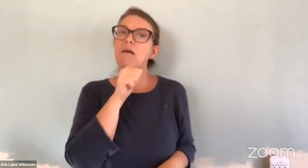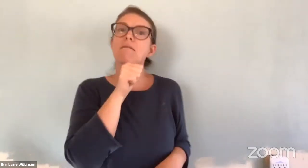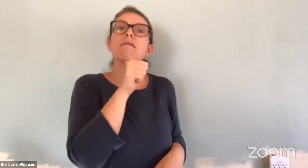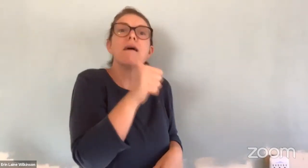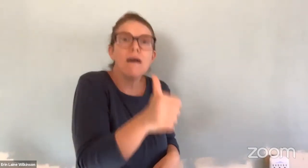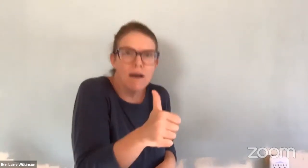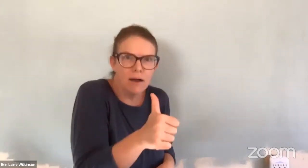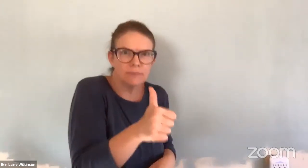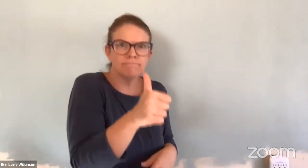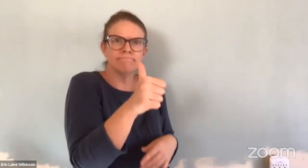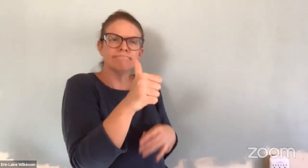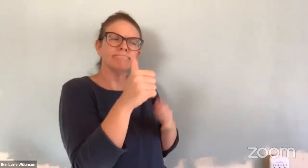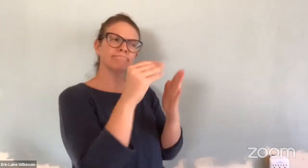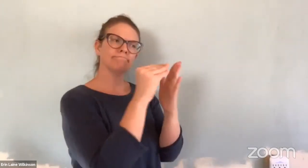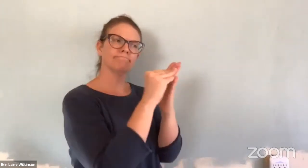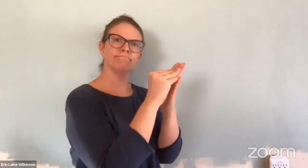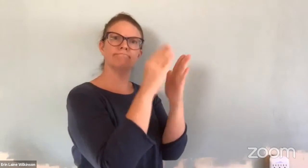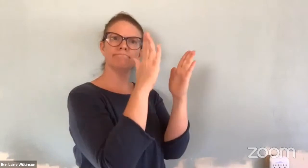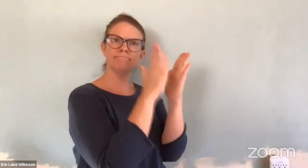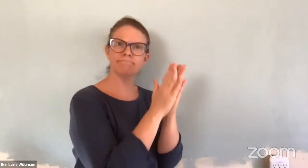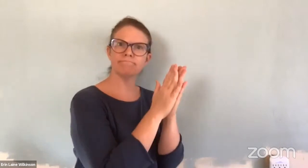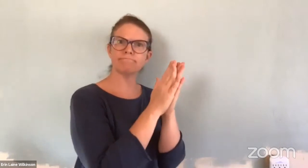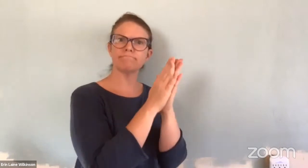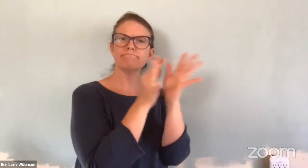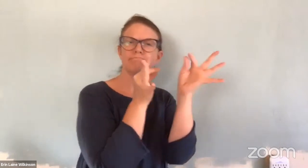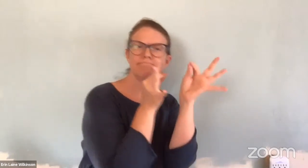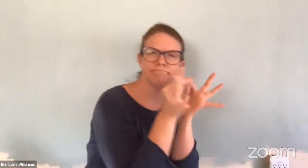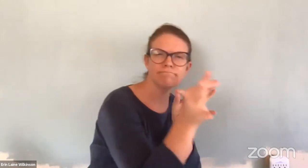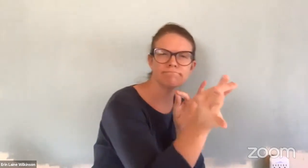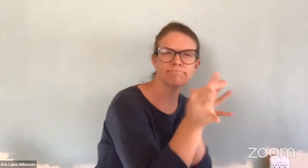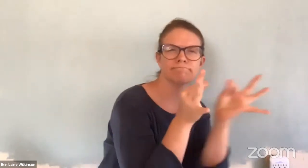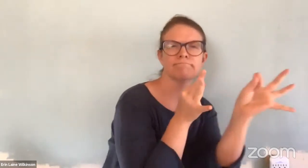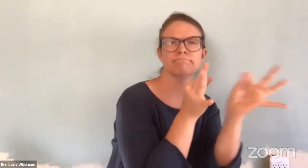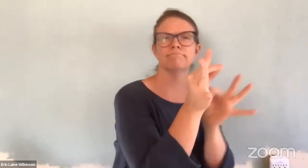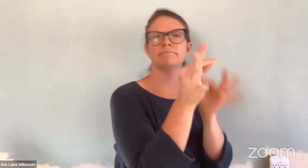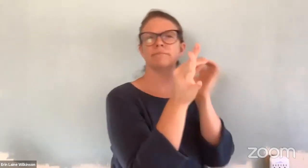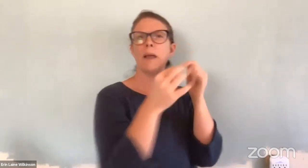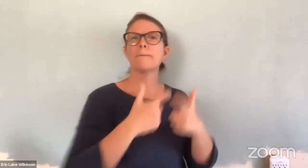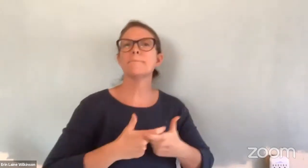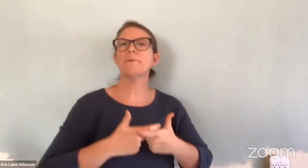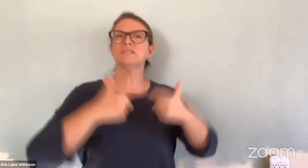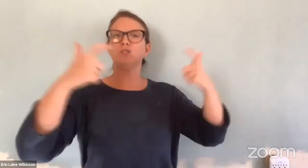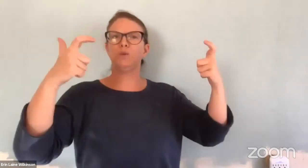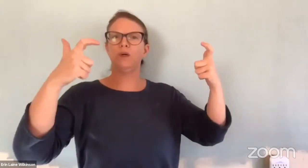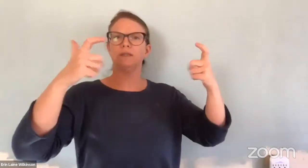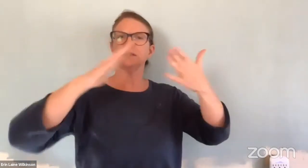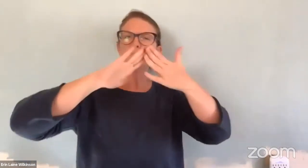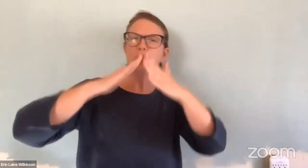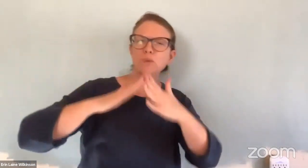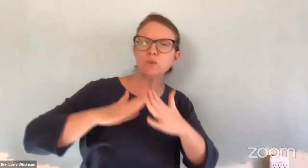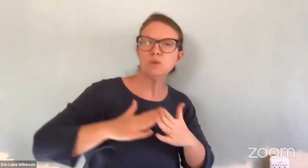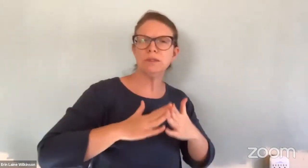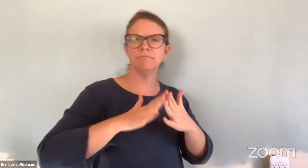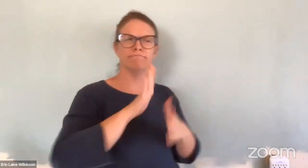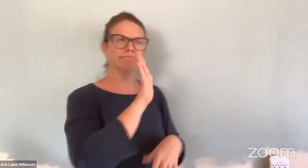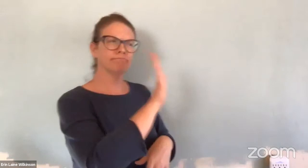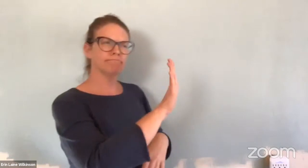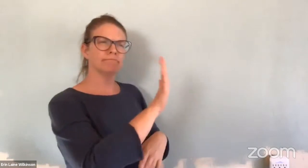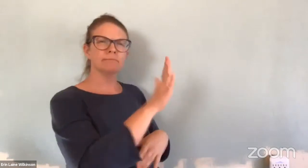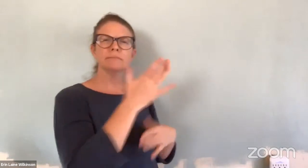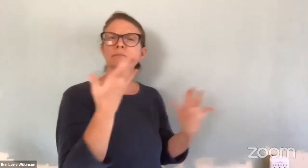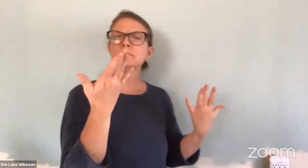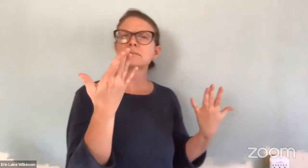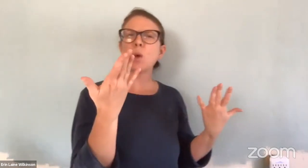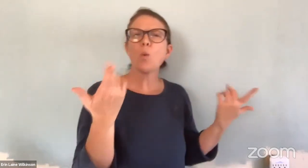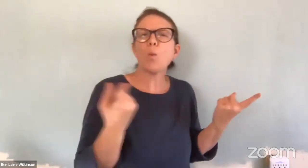you're doing whatever work it is you do, because I think we typically don't really make clear when we're talking